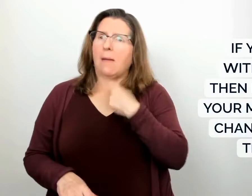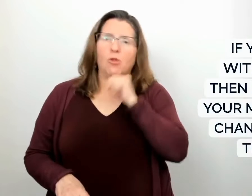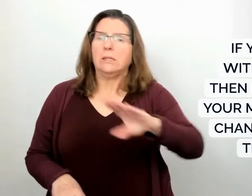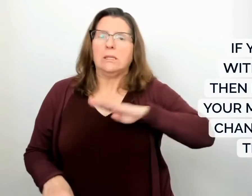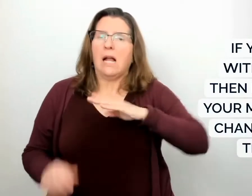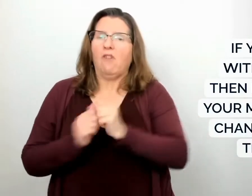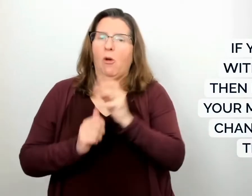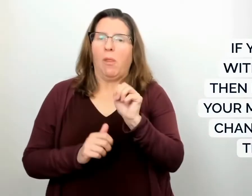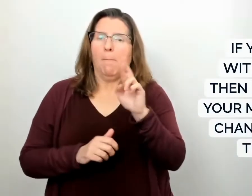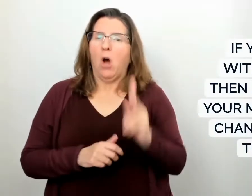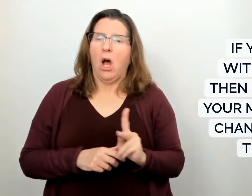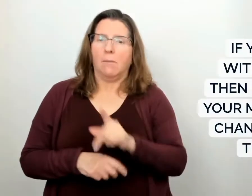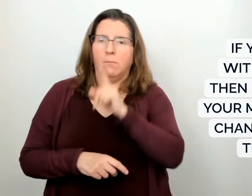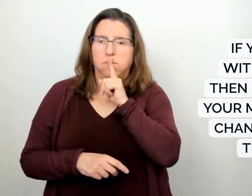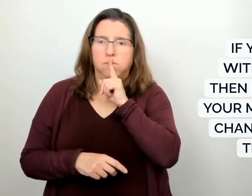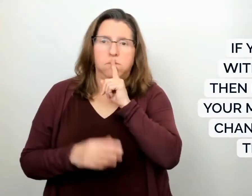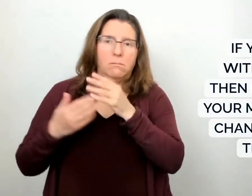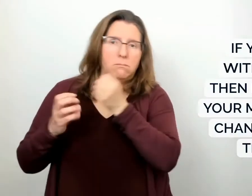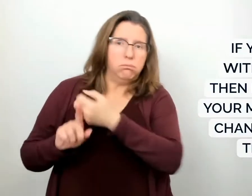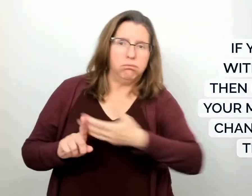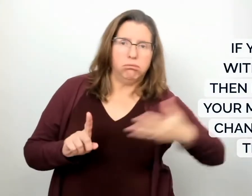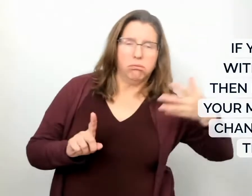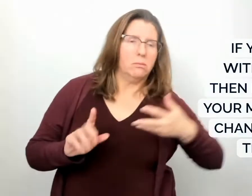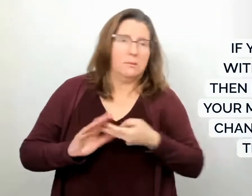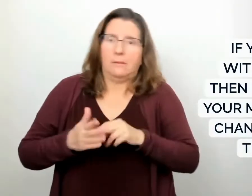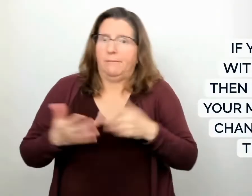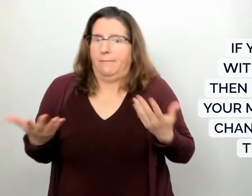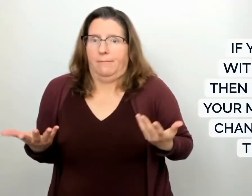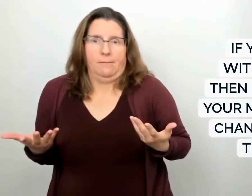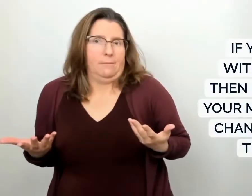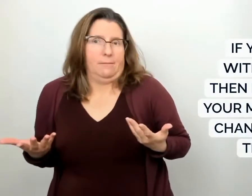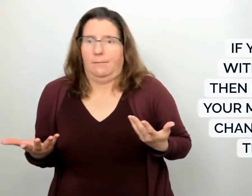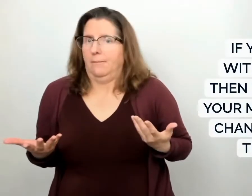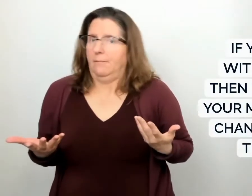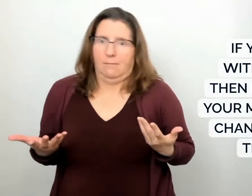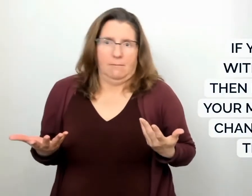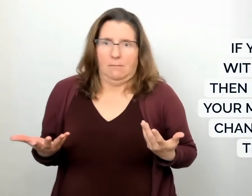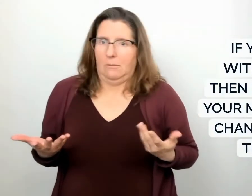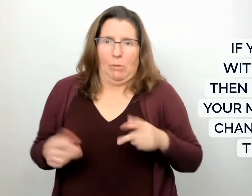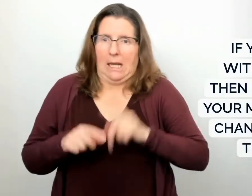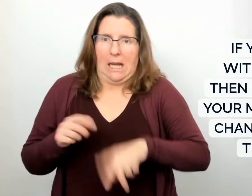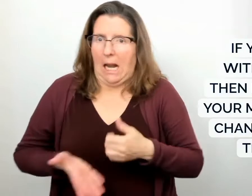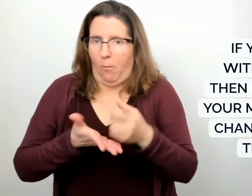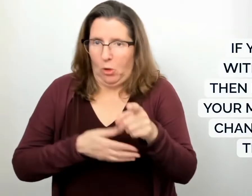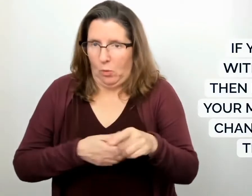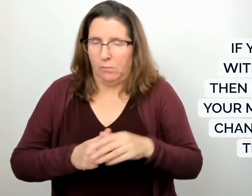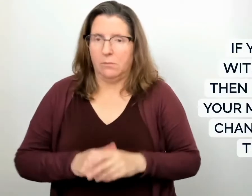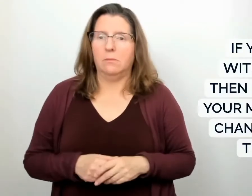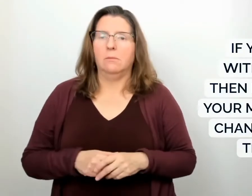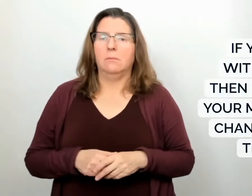not satisfied with their marks without responding with a fulsome explanation will not be responded to. We can't help you.